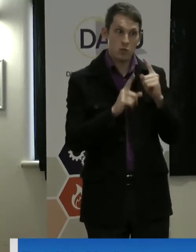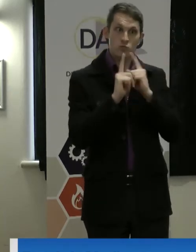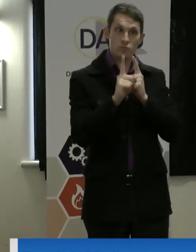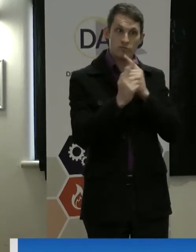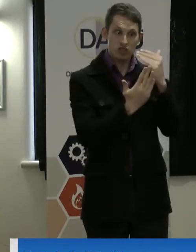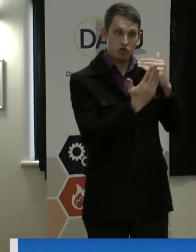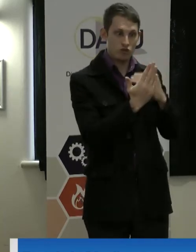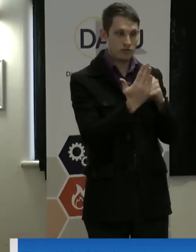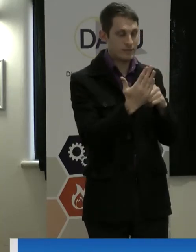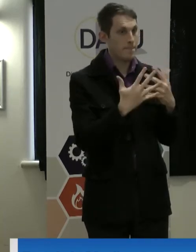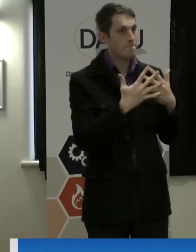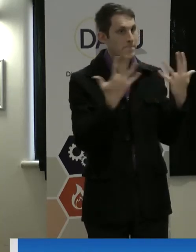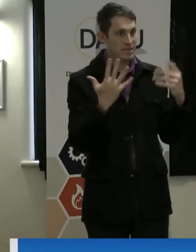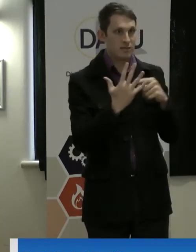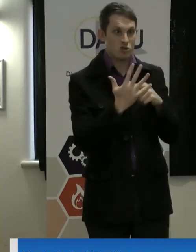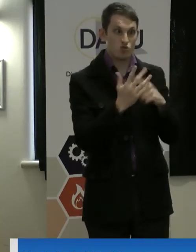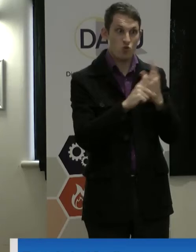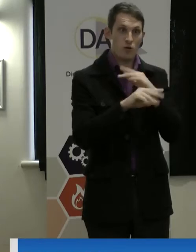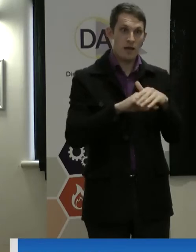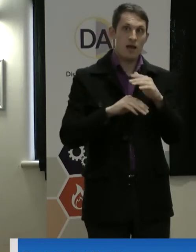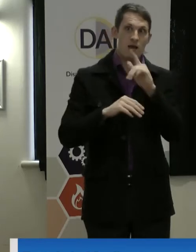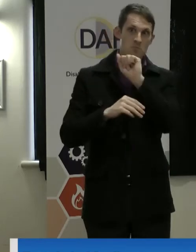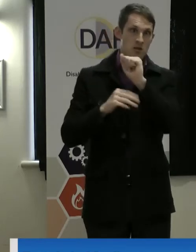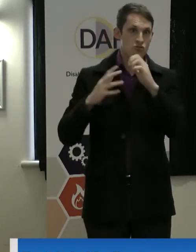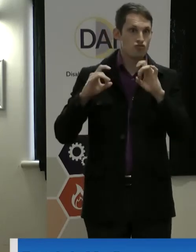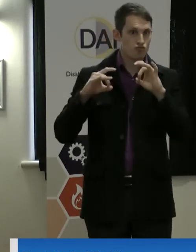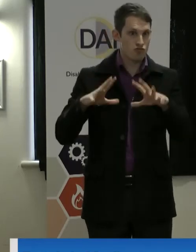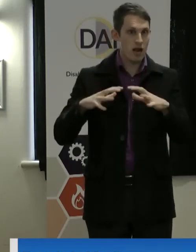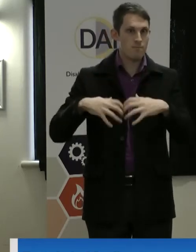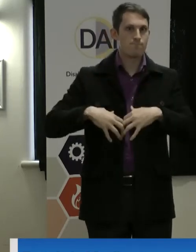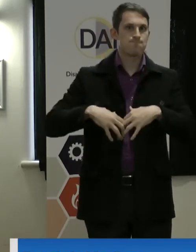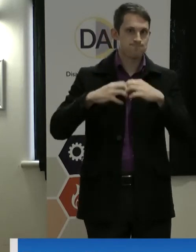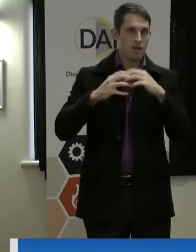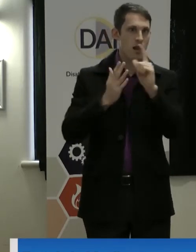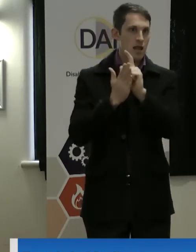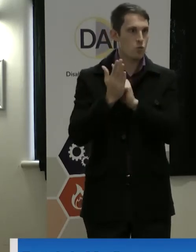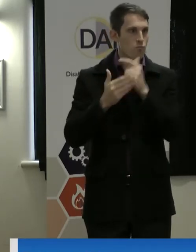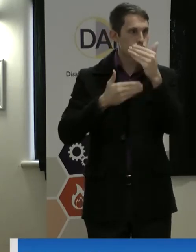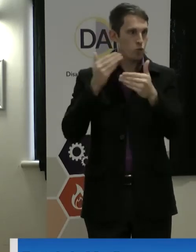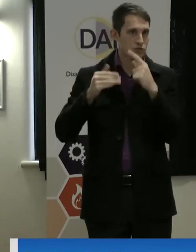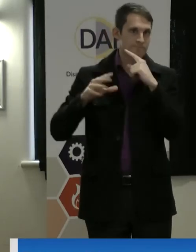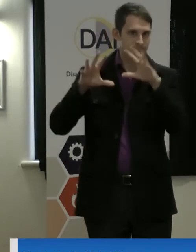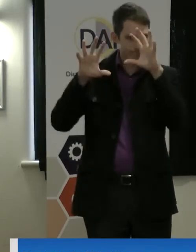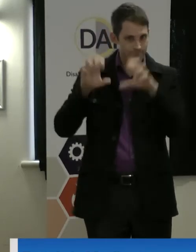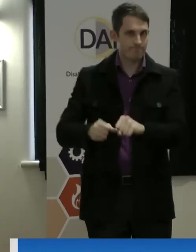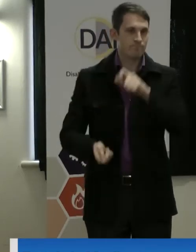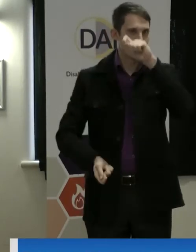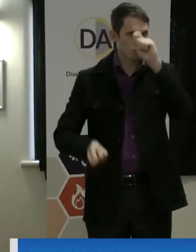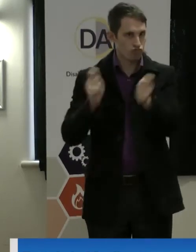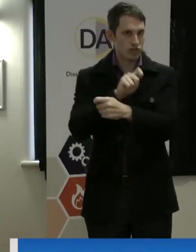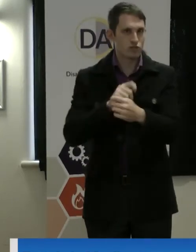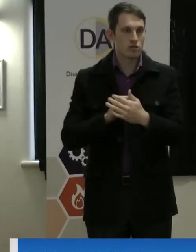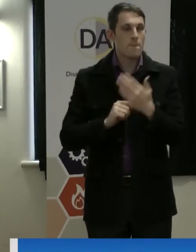about dismantling legal processes in every state and territory. So I would say is